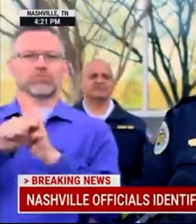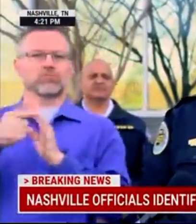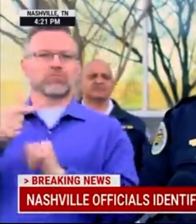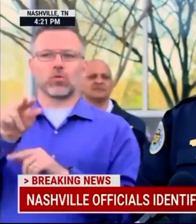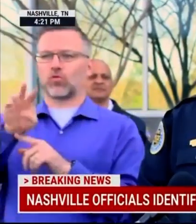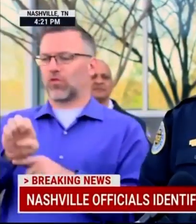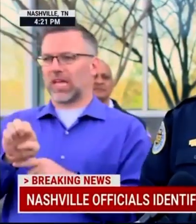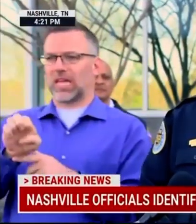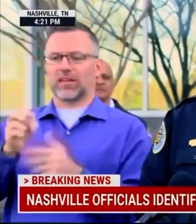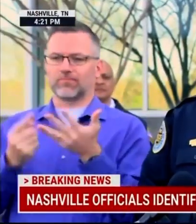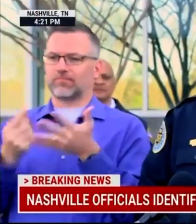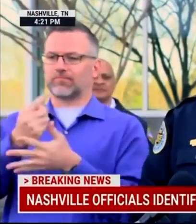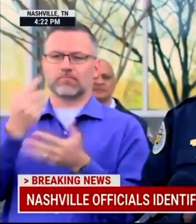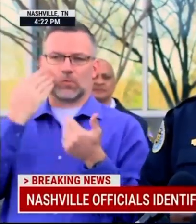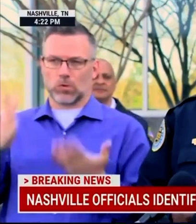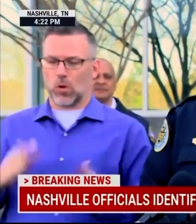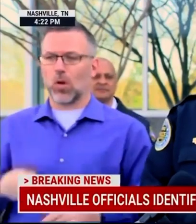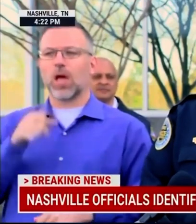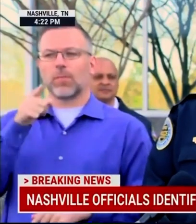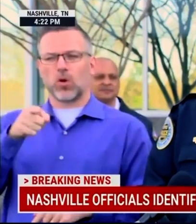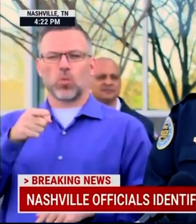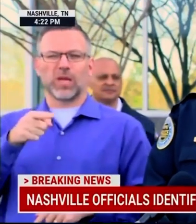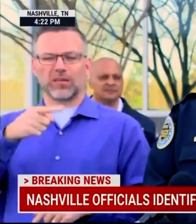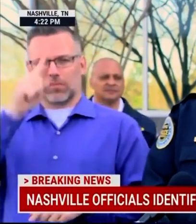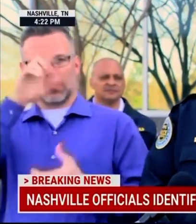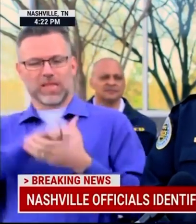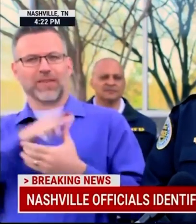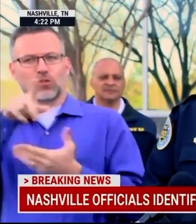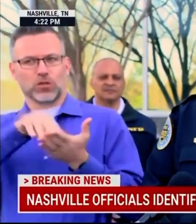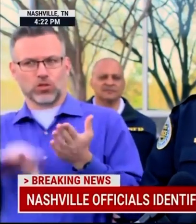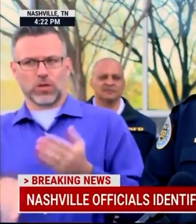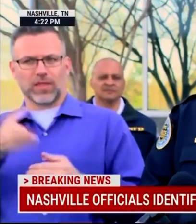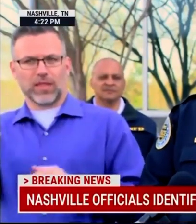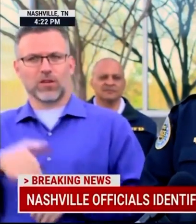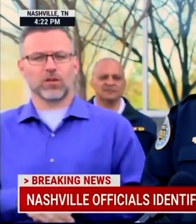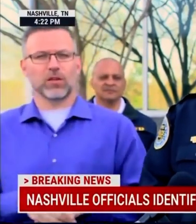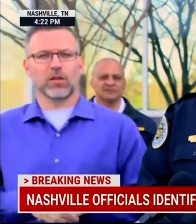but we do firmly believe she was a student there.